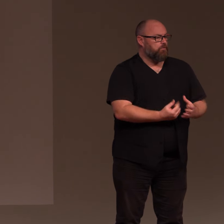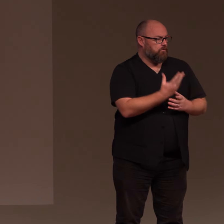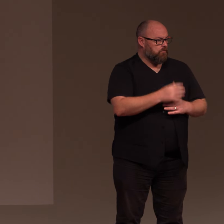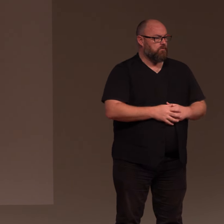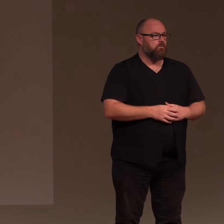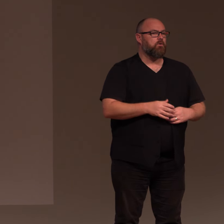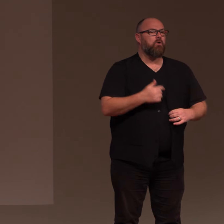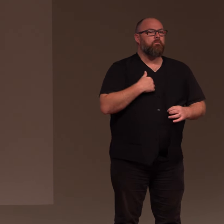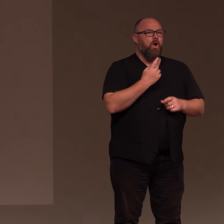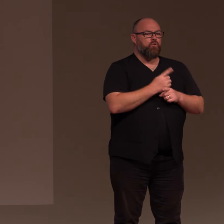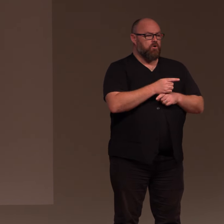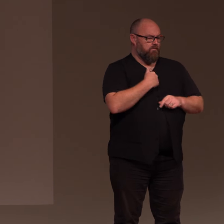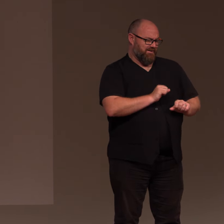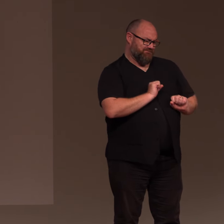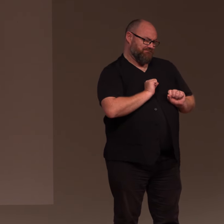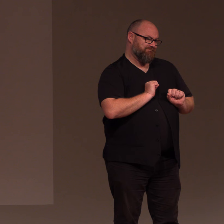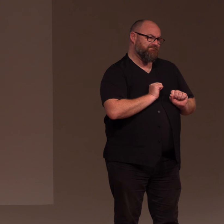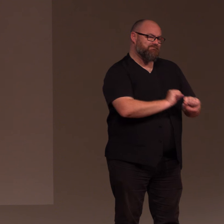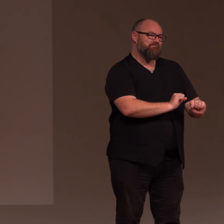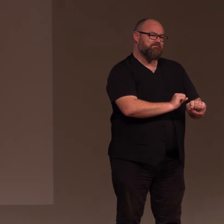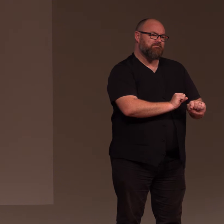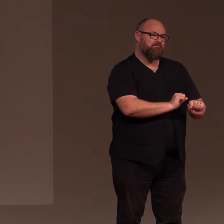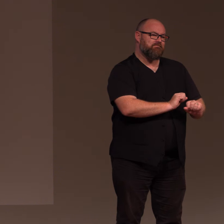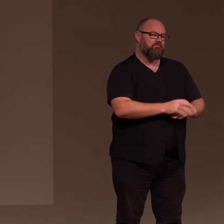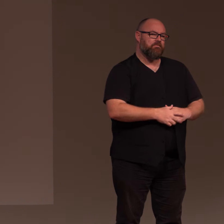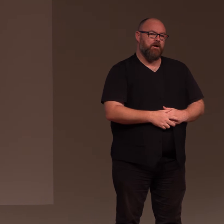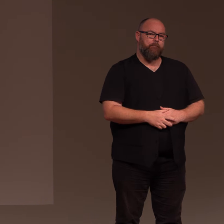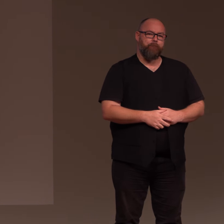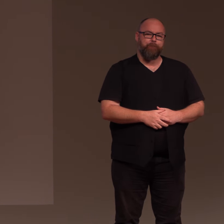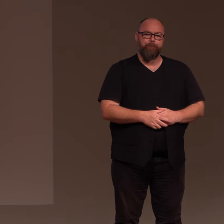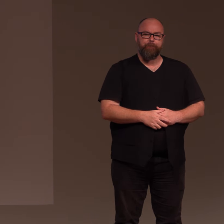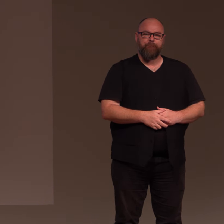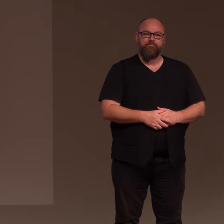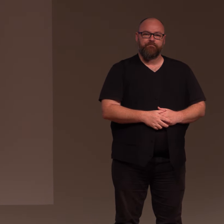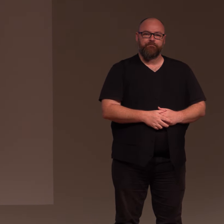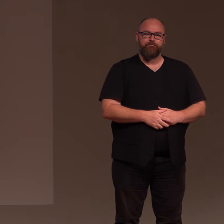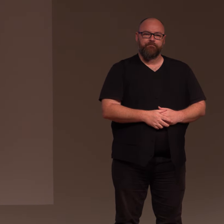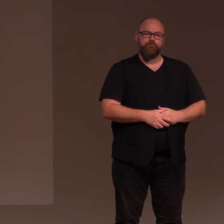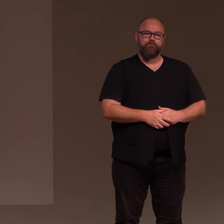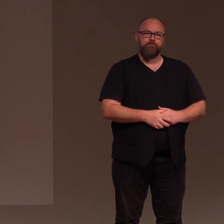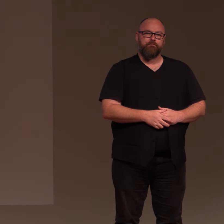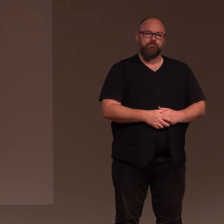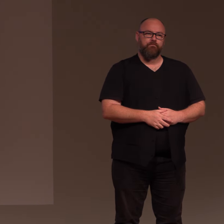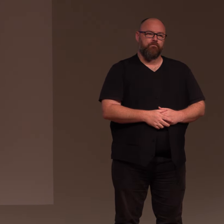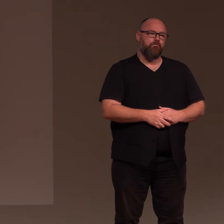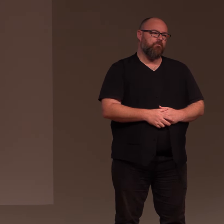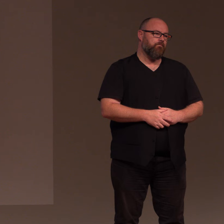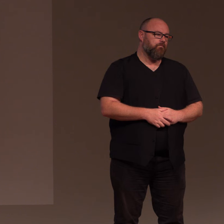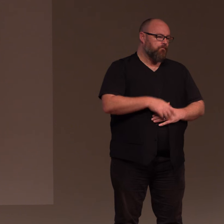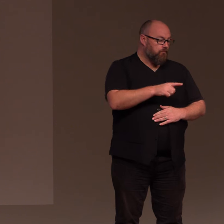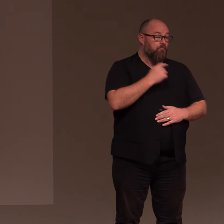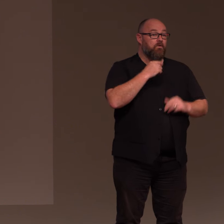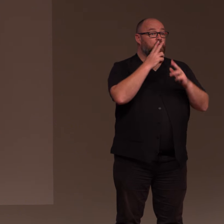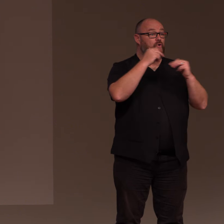the stages of the emu, which is very high law. And then the song finishes off